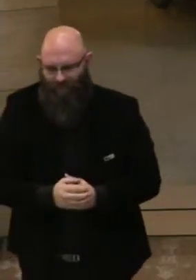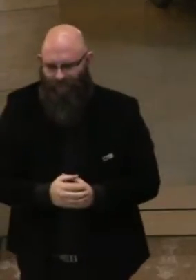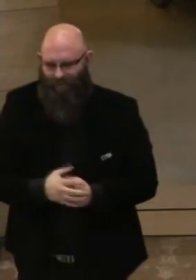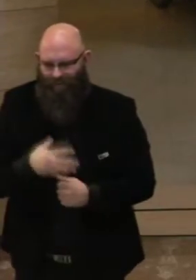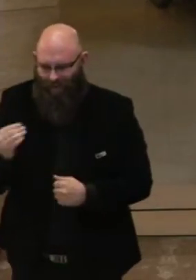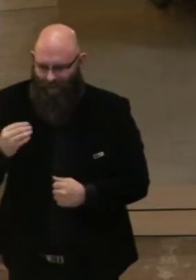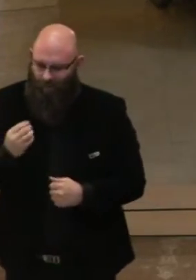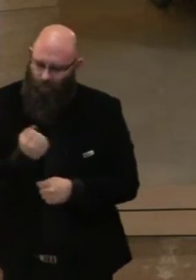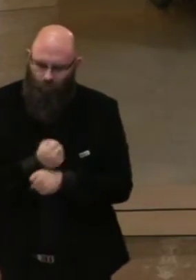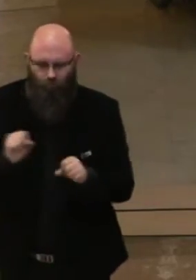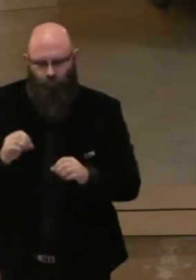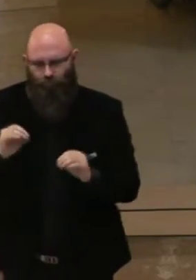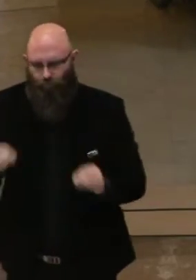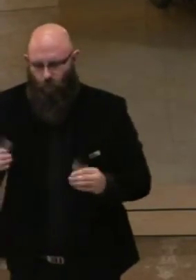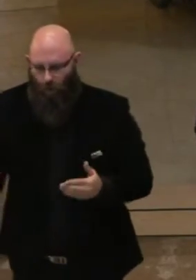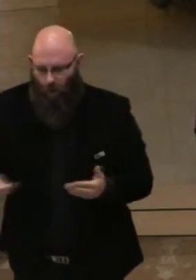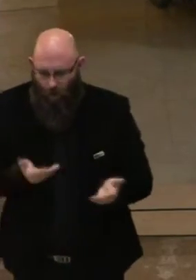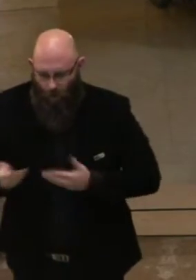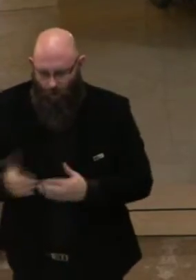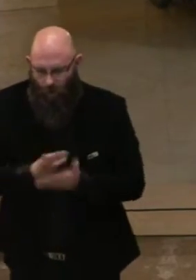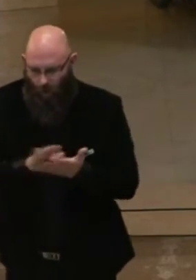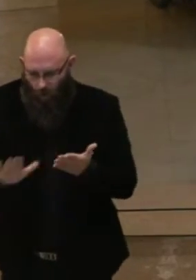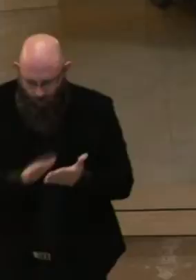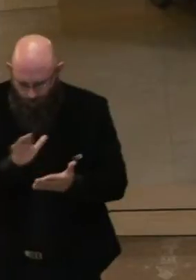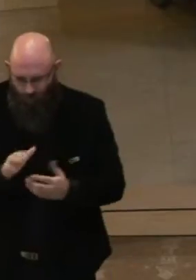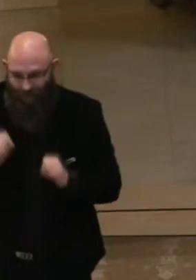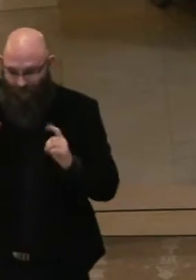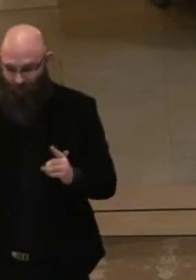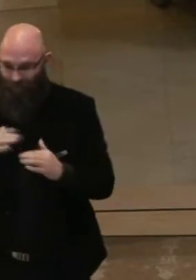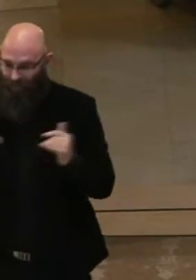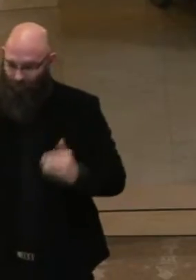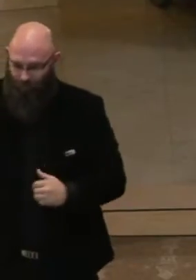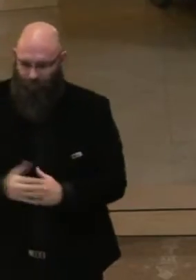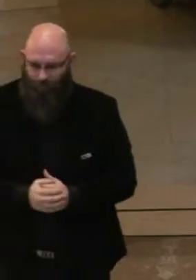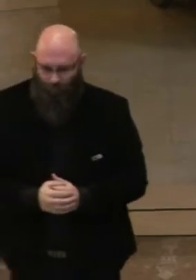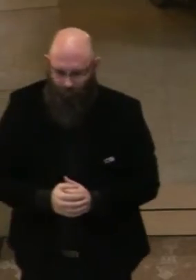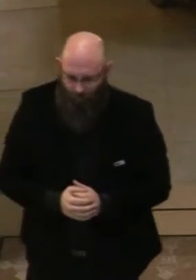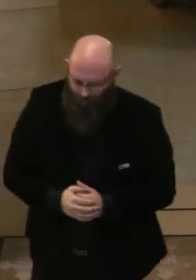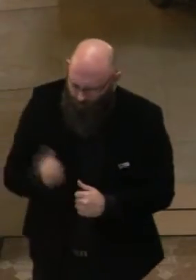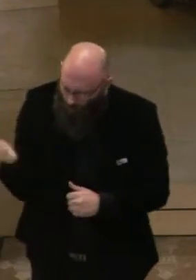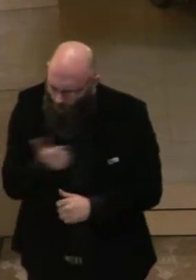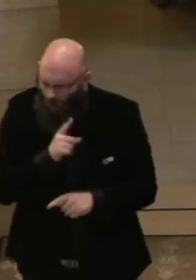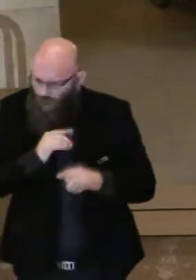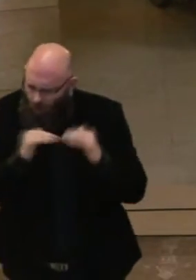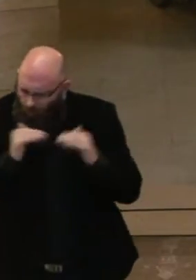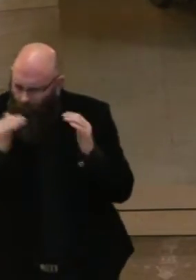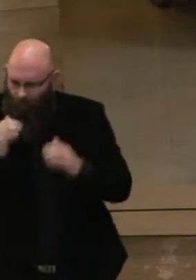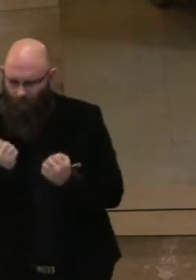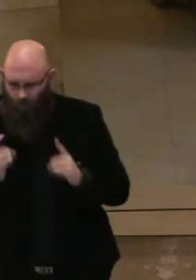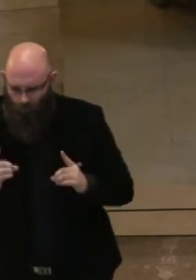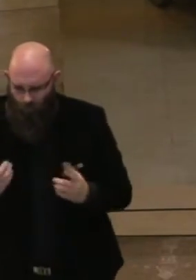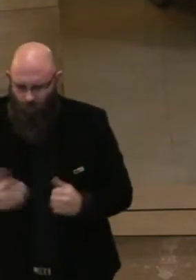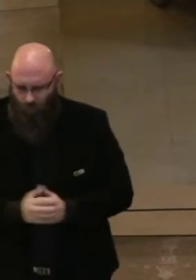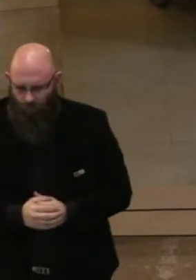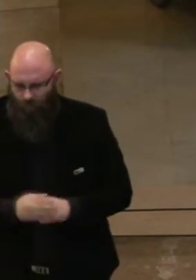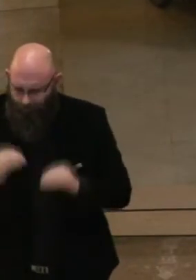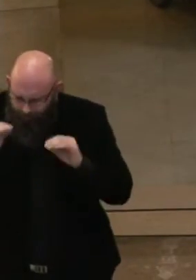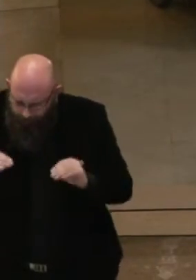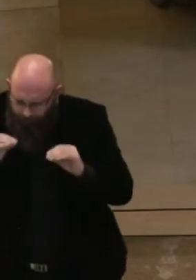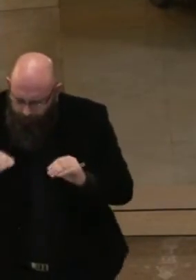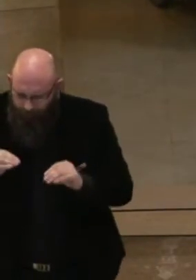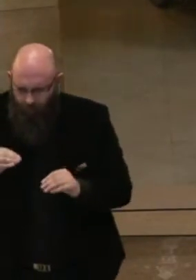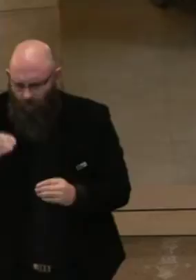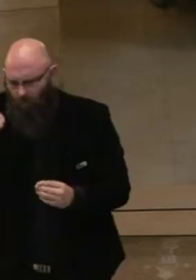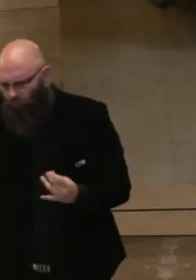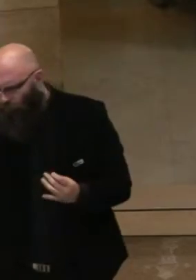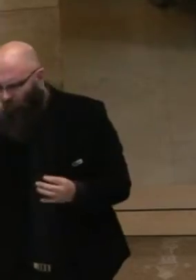bloat. At all levels of education, the teaching of critical thinking